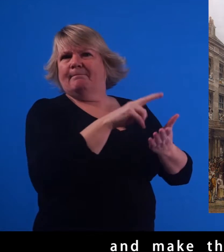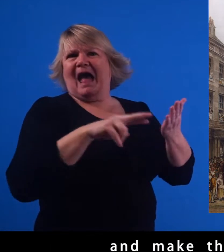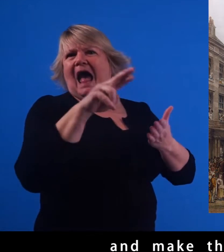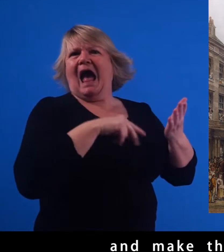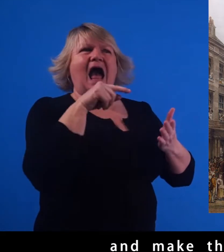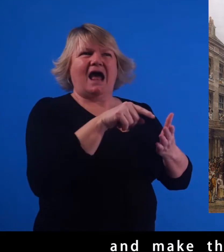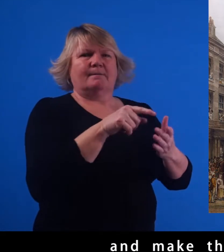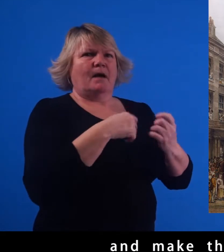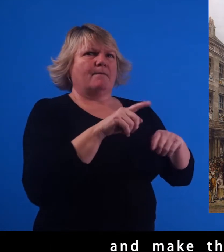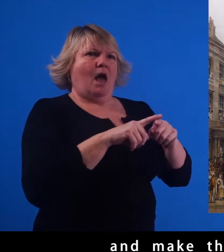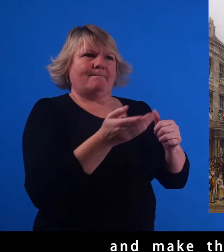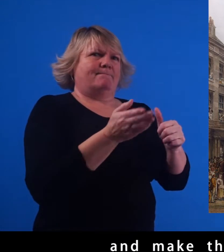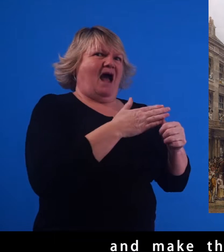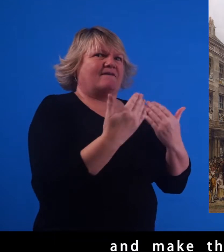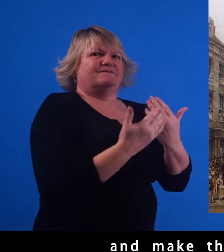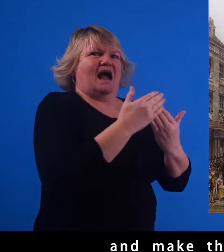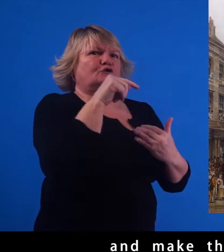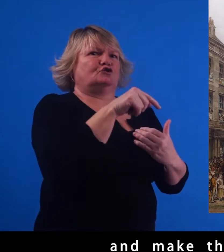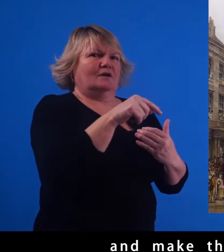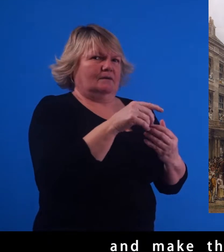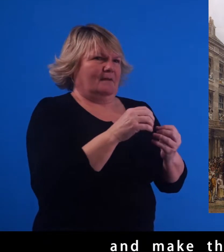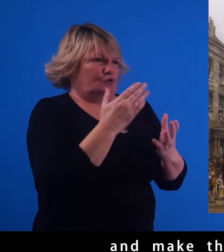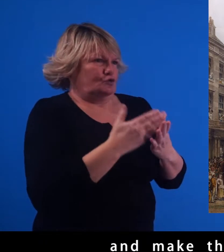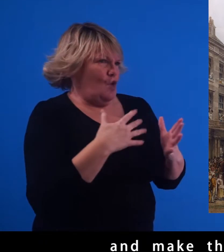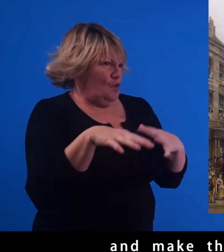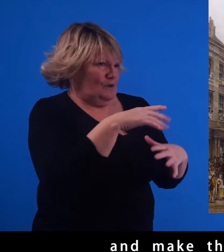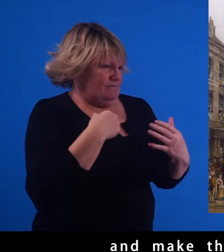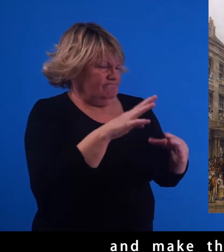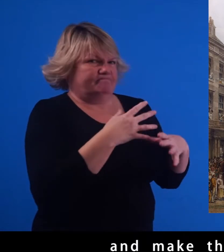wearing of tartan fashionable.